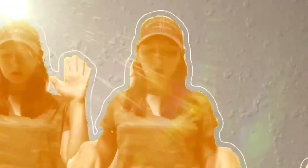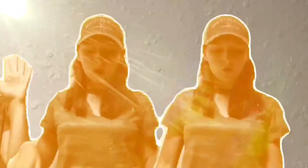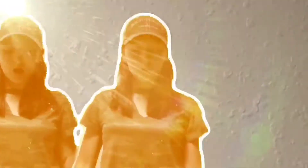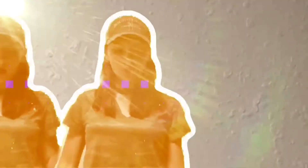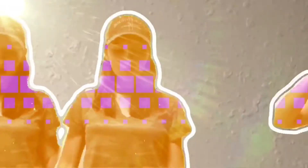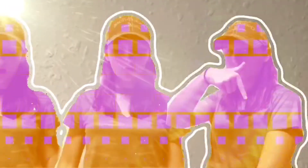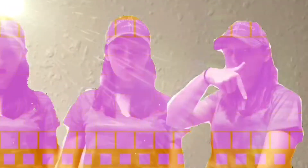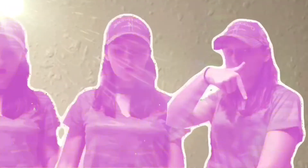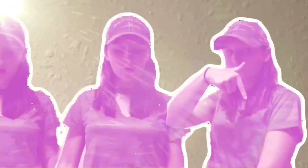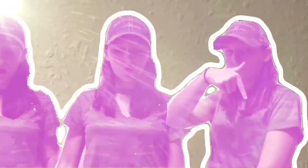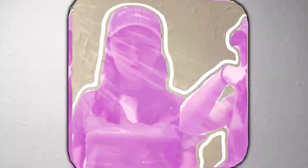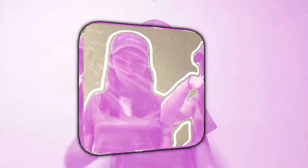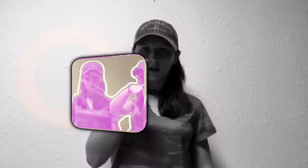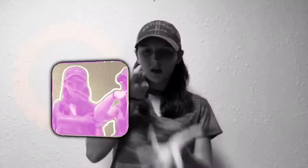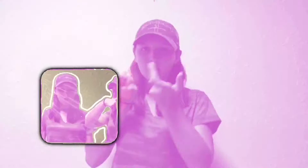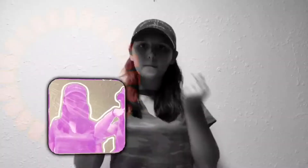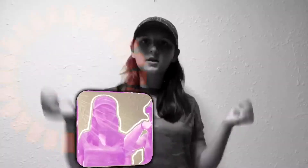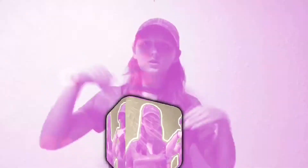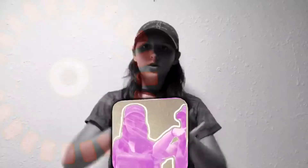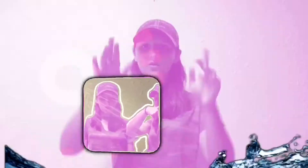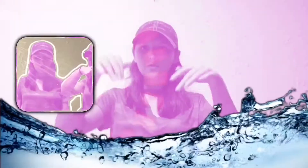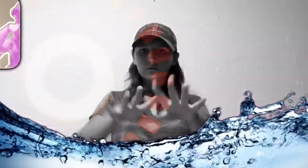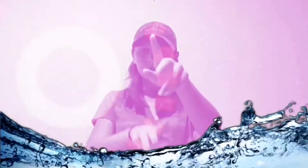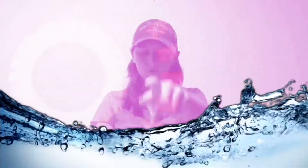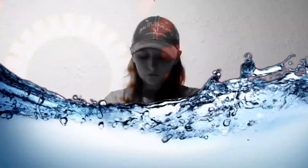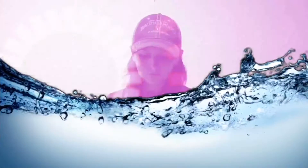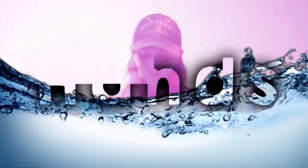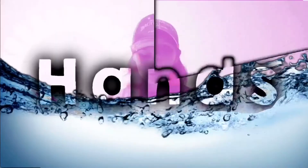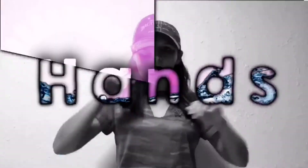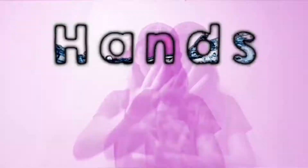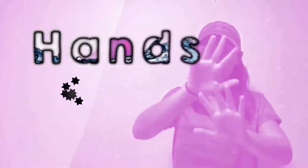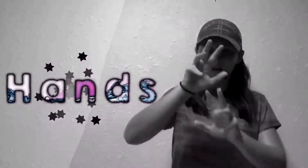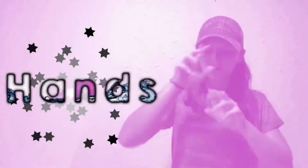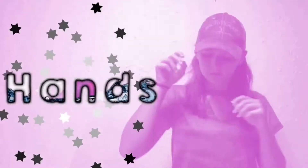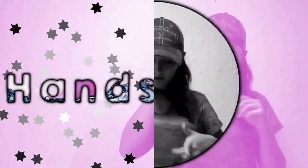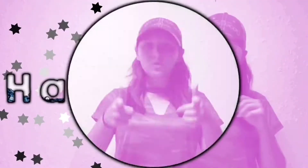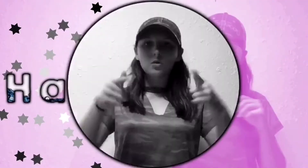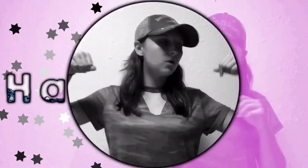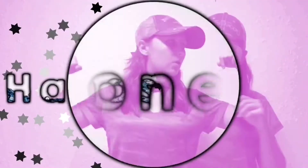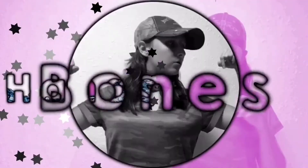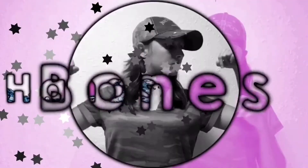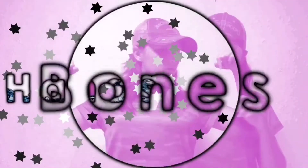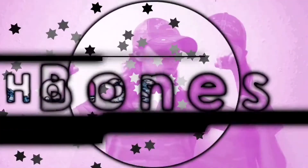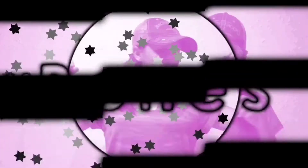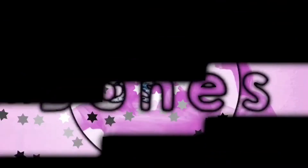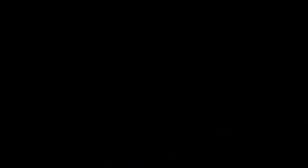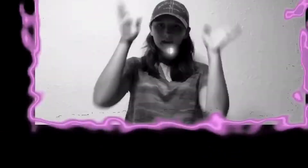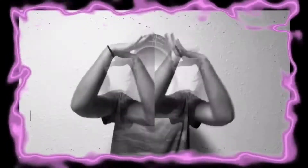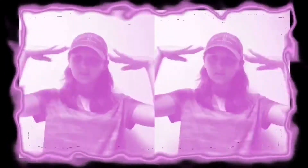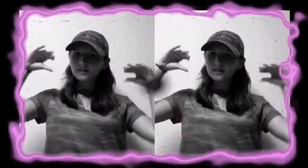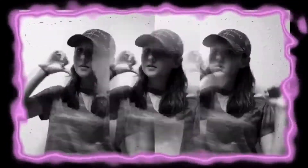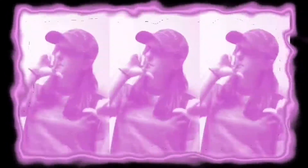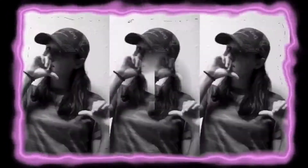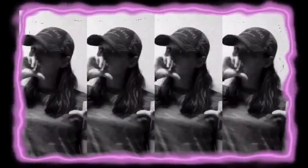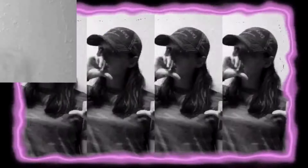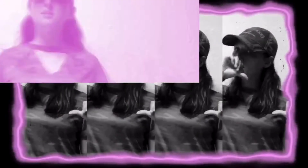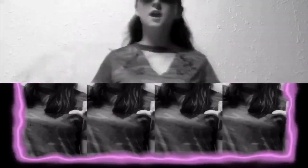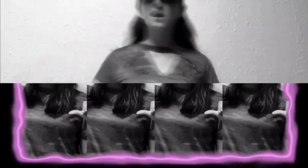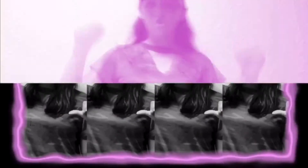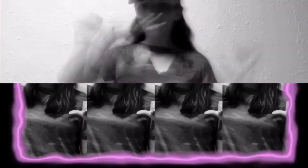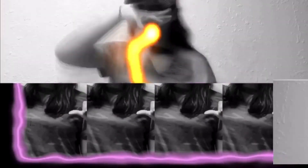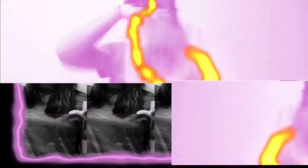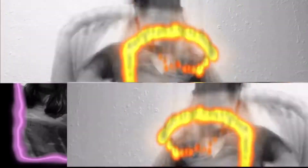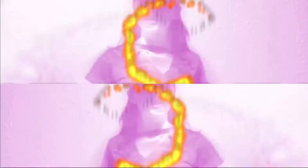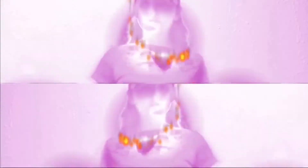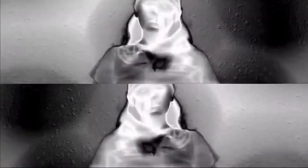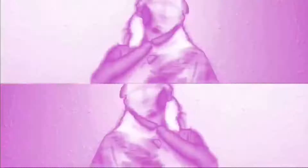as we get down in a row below, caught up in an overflow. My hands are bones. Why do I need to look at me?